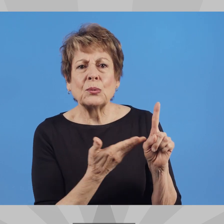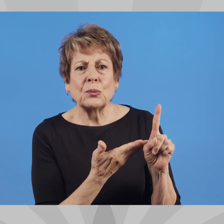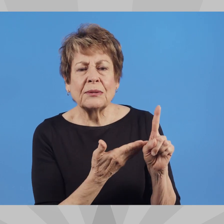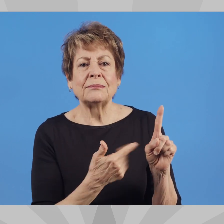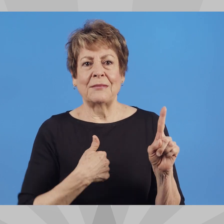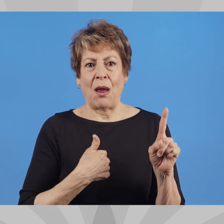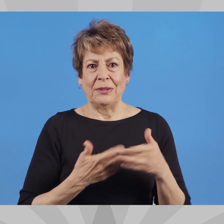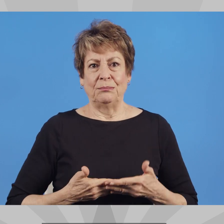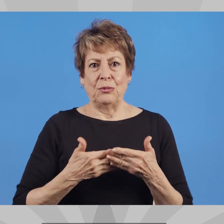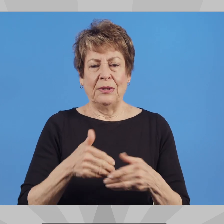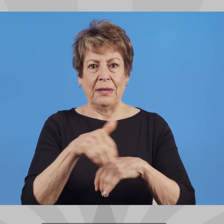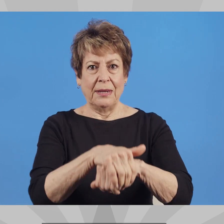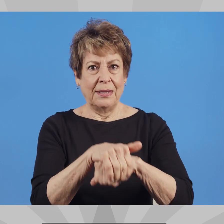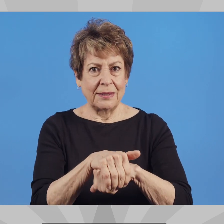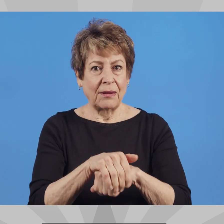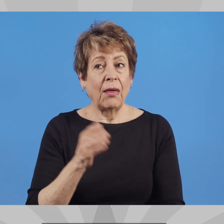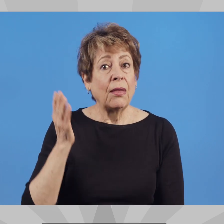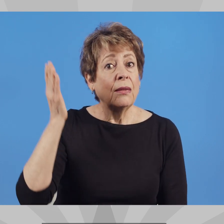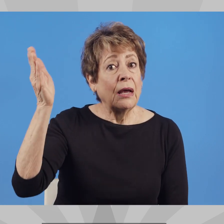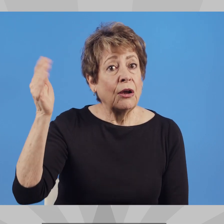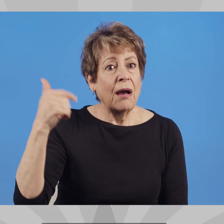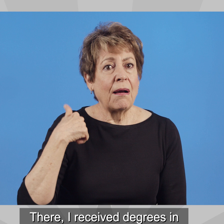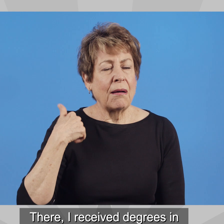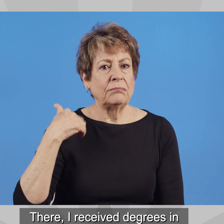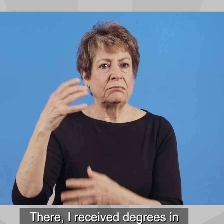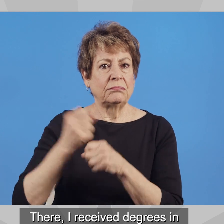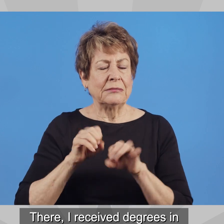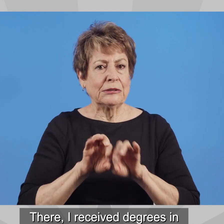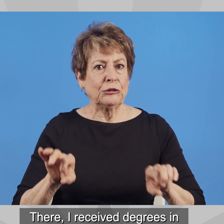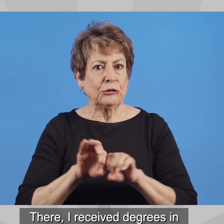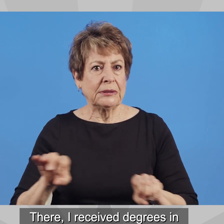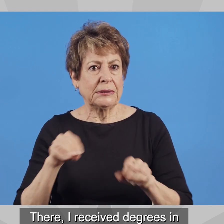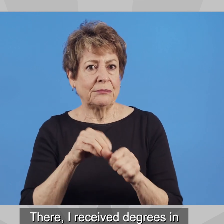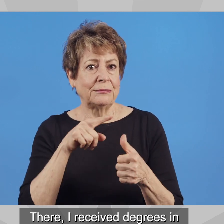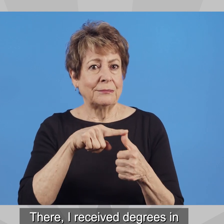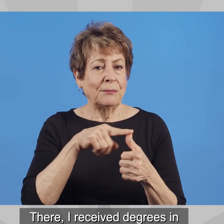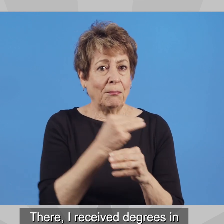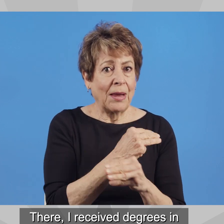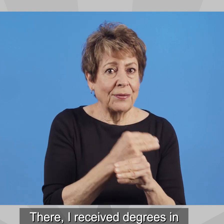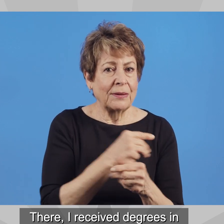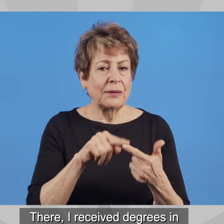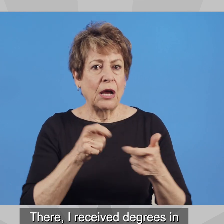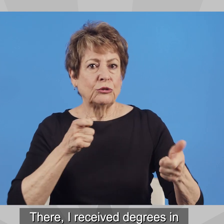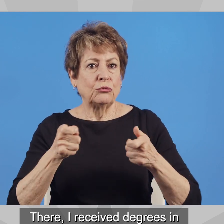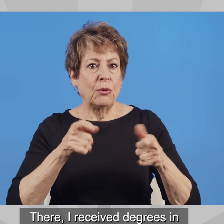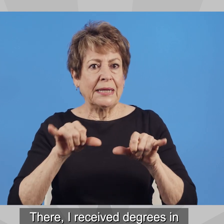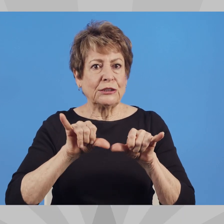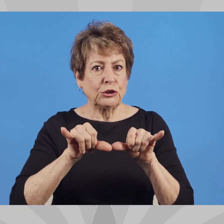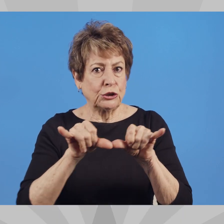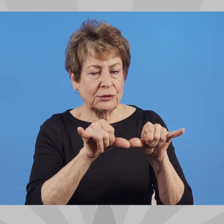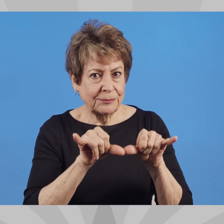Biography. I was born in England. There, I received degrees in math and control